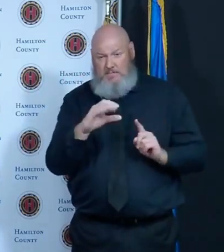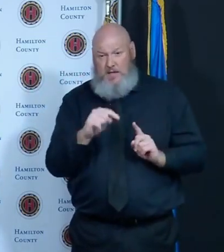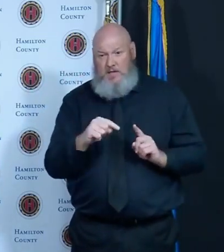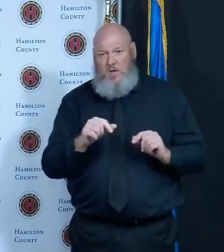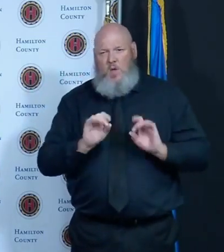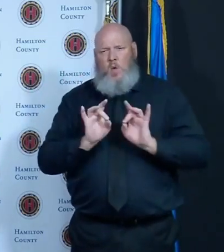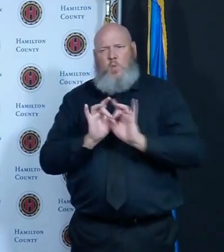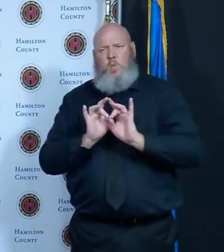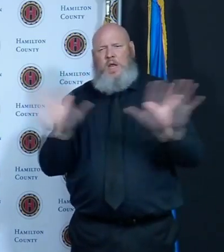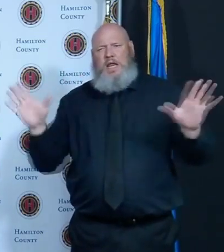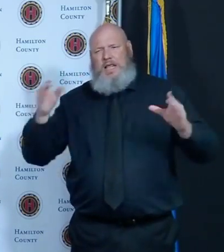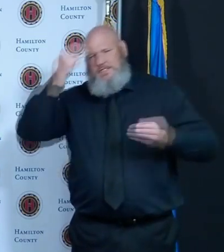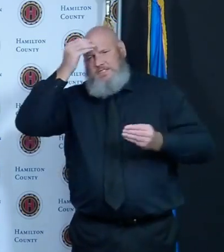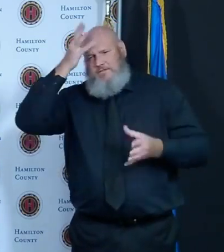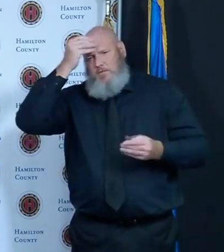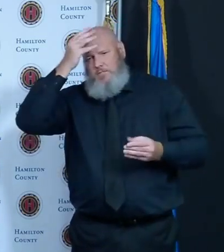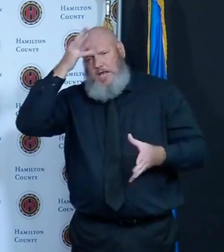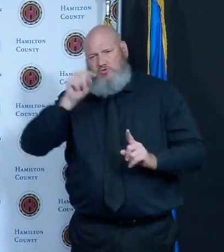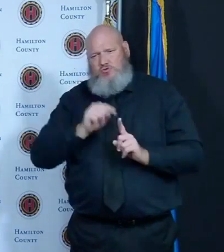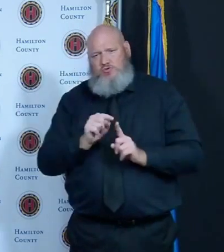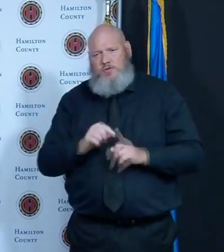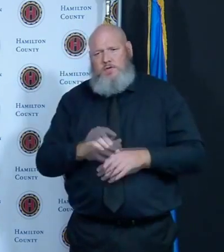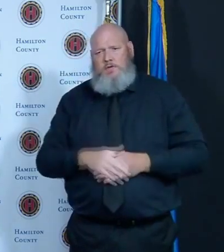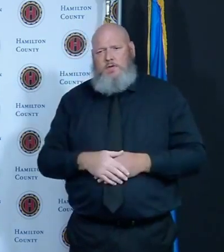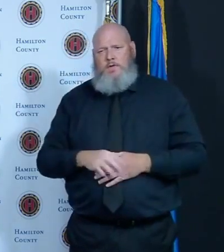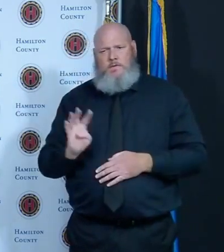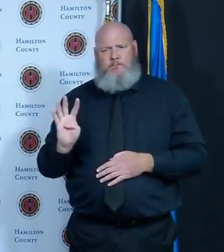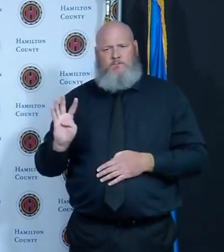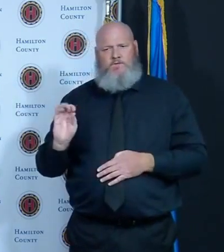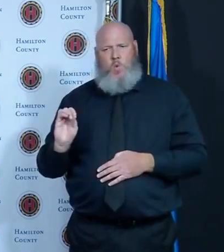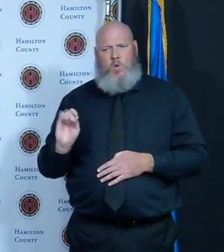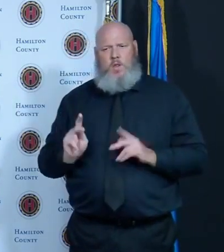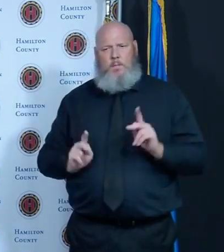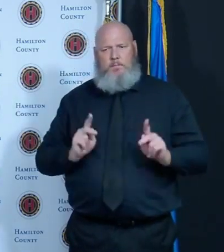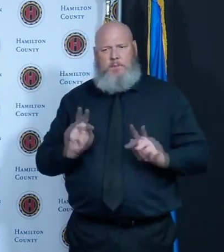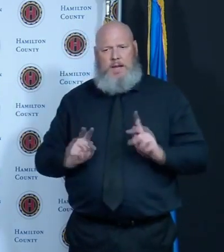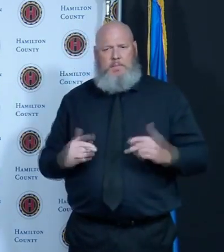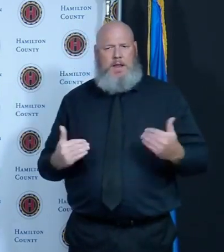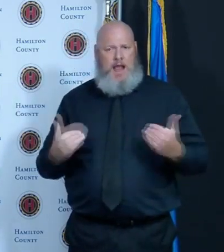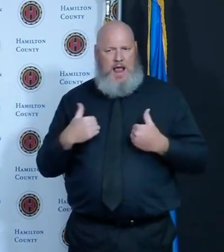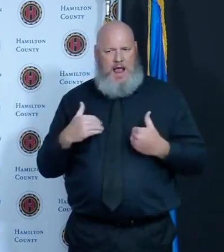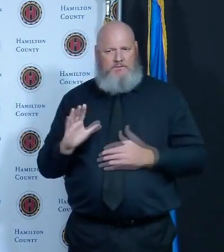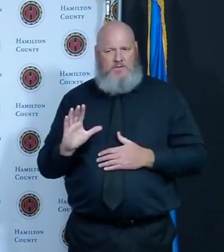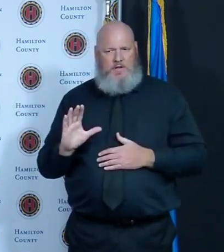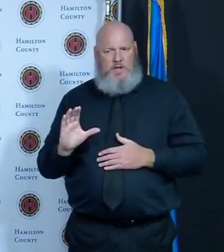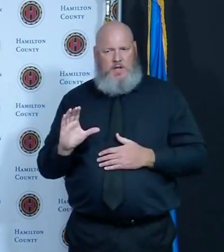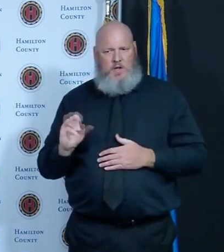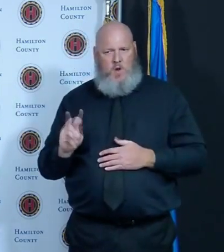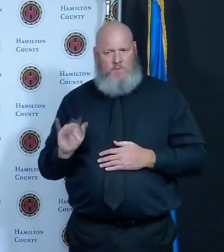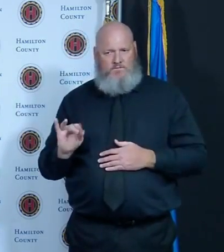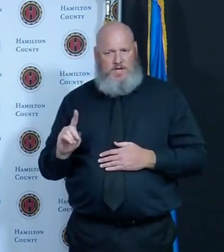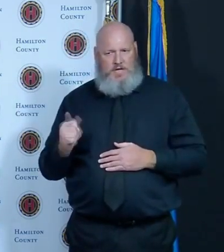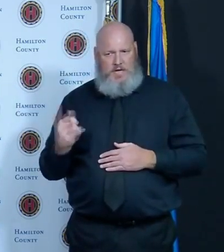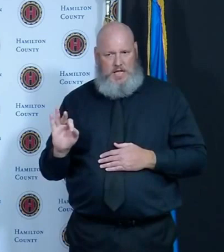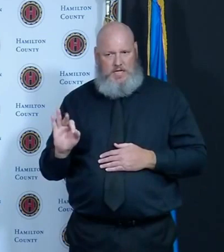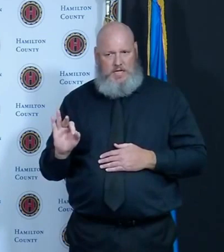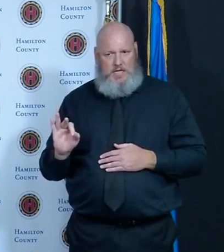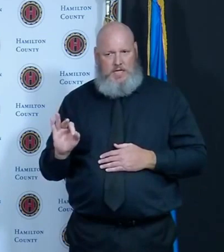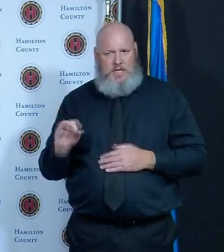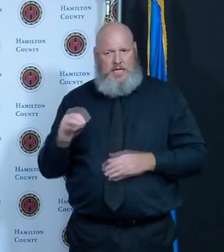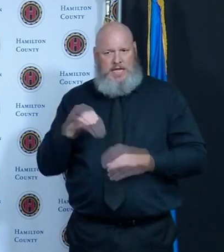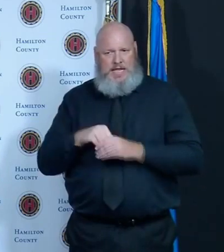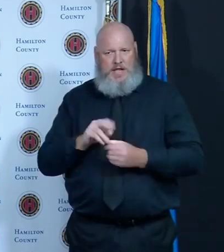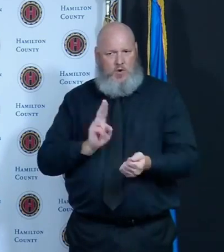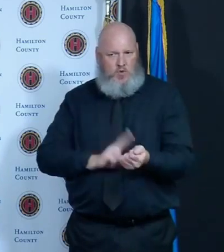cases of COVID-19 in nursing facilities. I wanted to see if there was an updated number